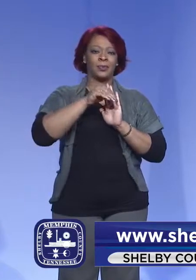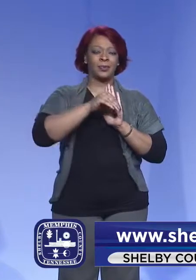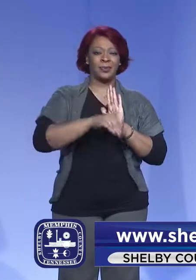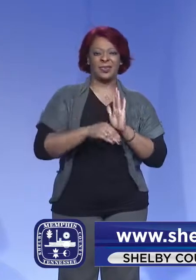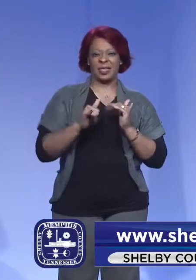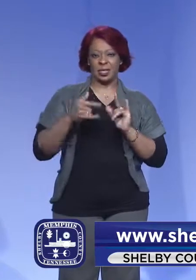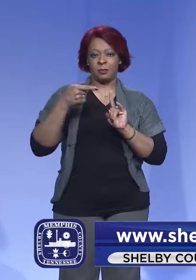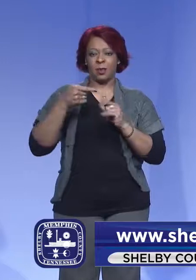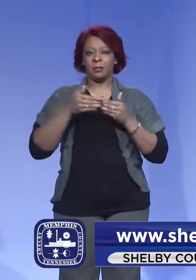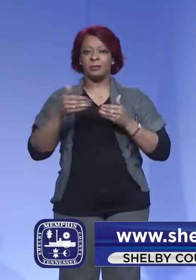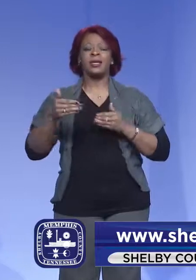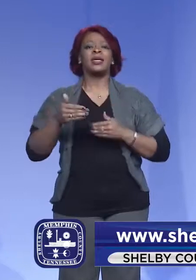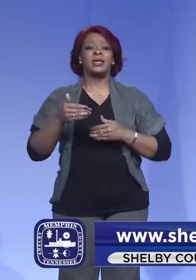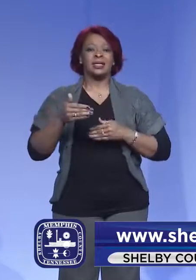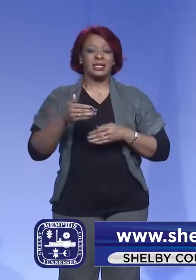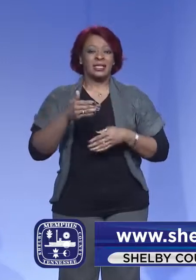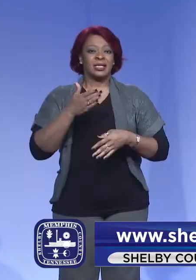point